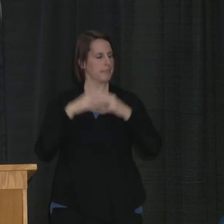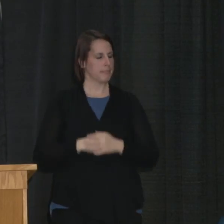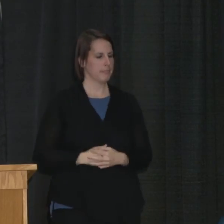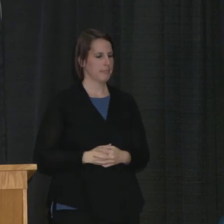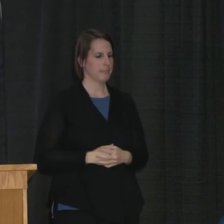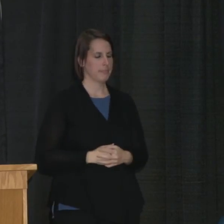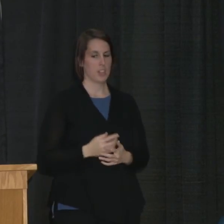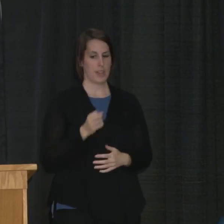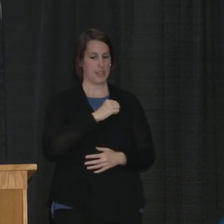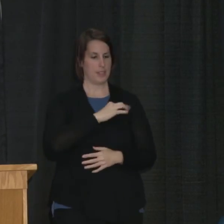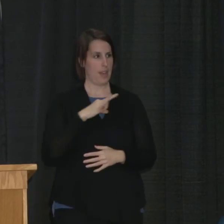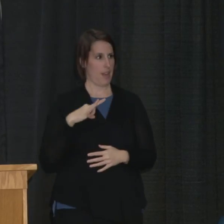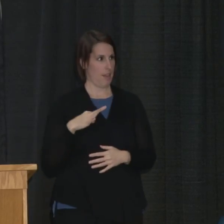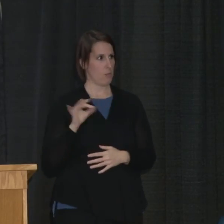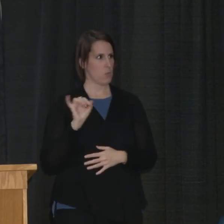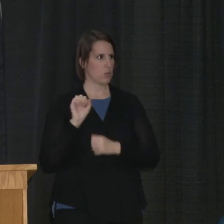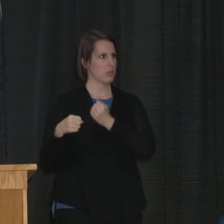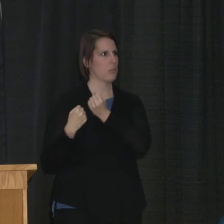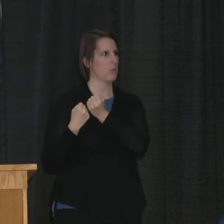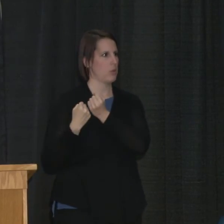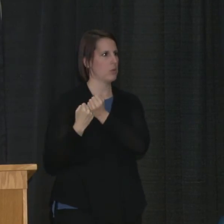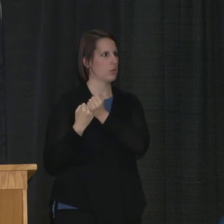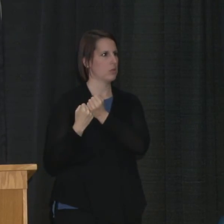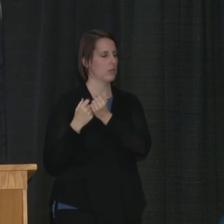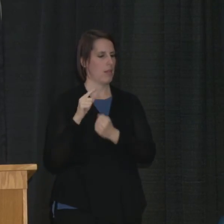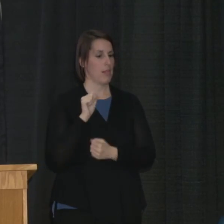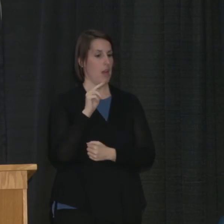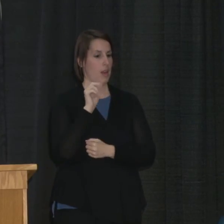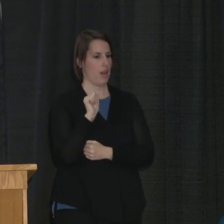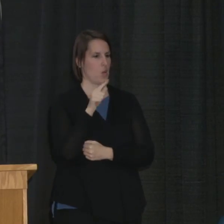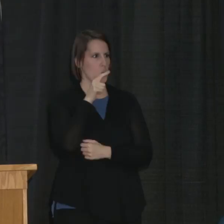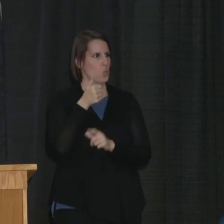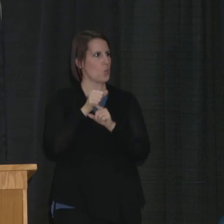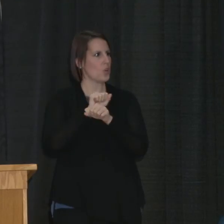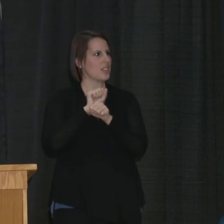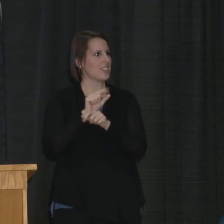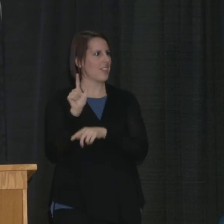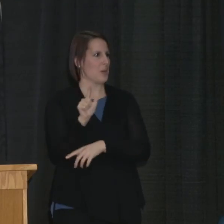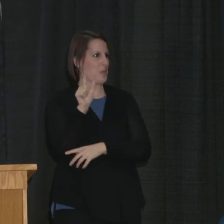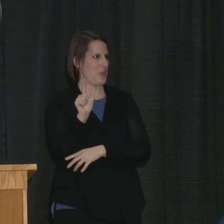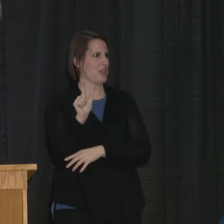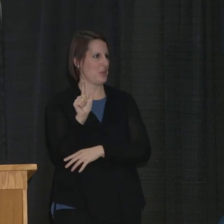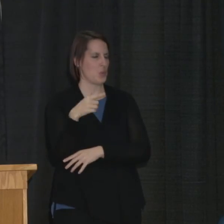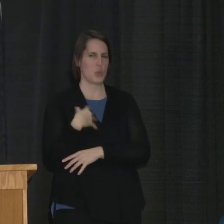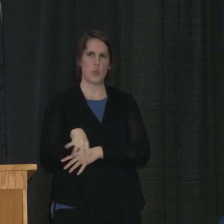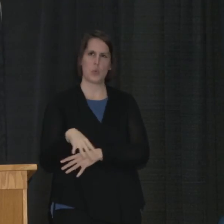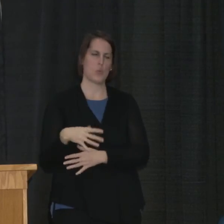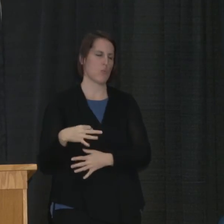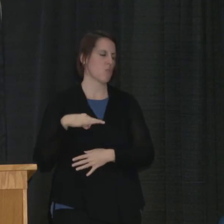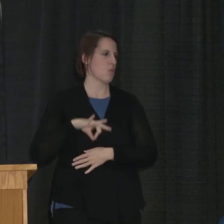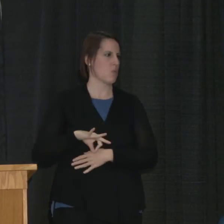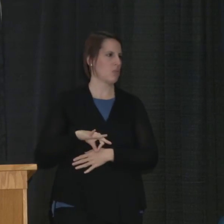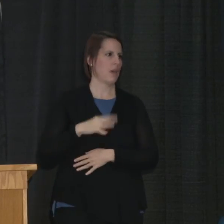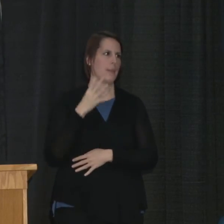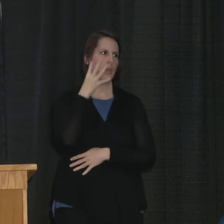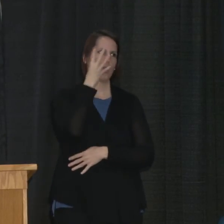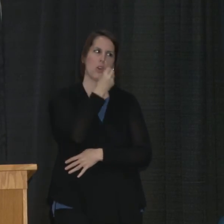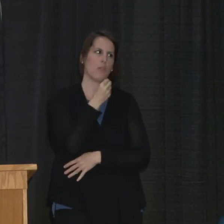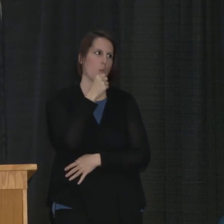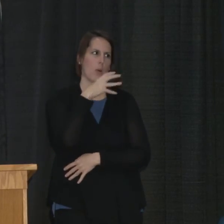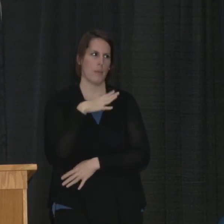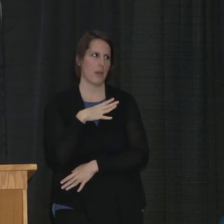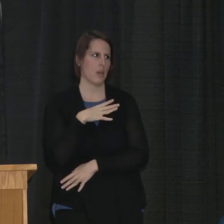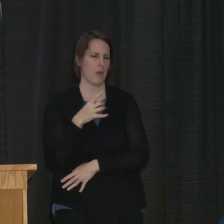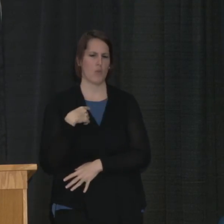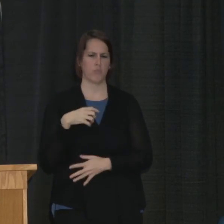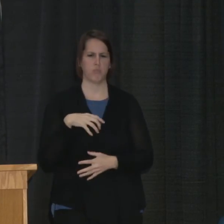that supports us, especially Lana, the librarian. Not only is she a beautiful soul, but she's a wealth